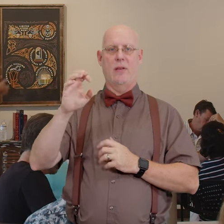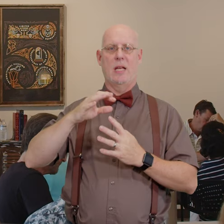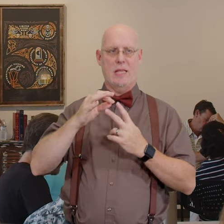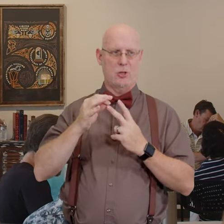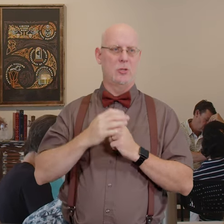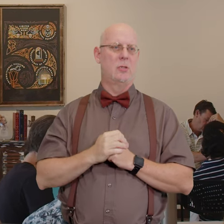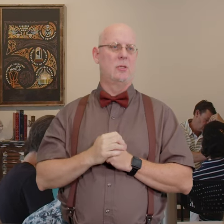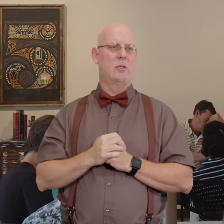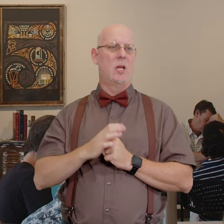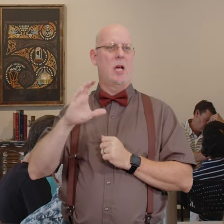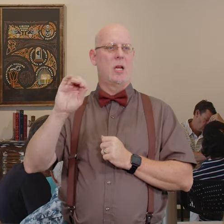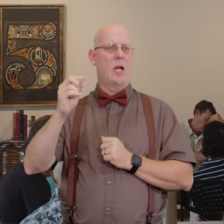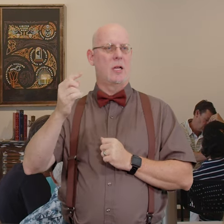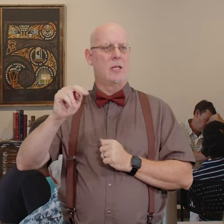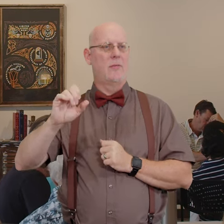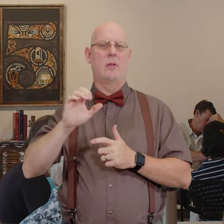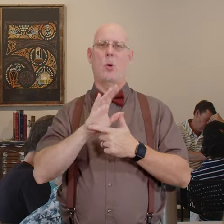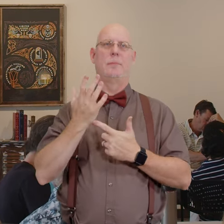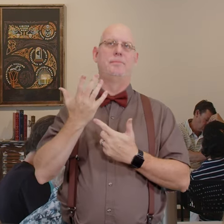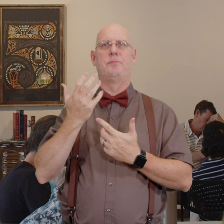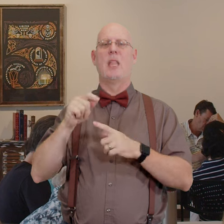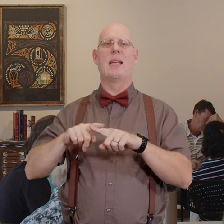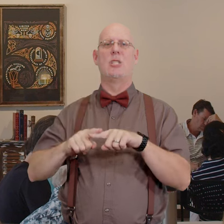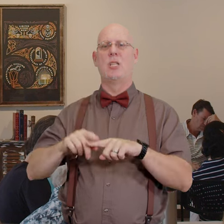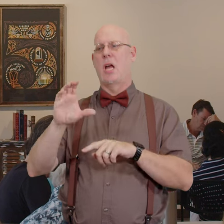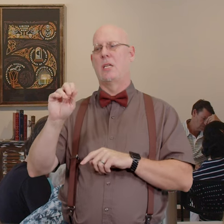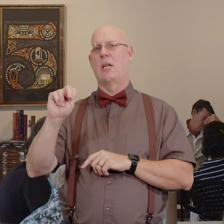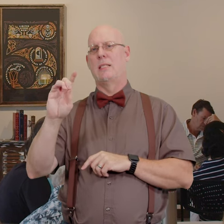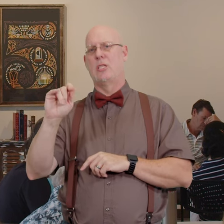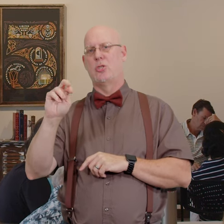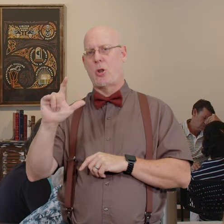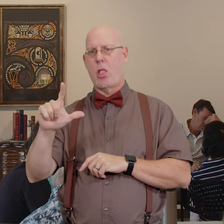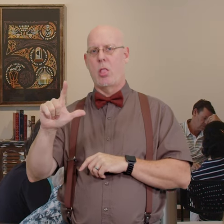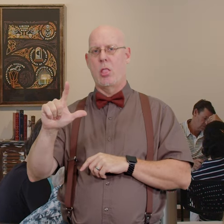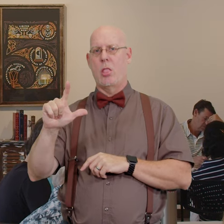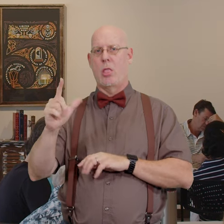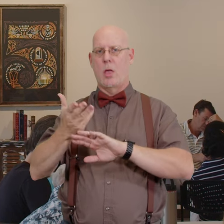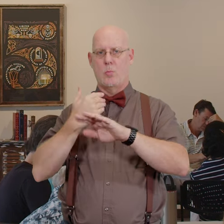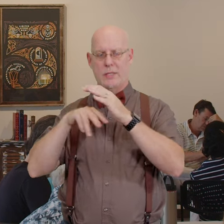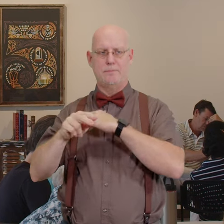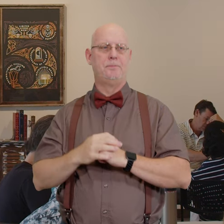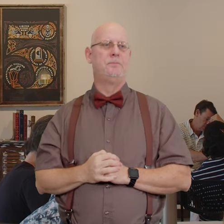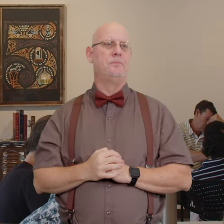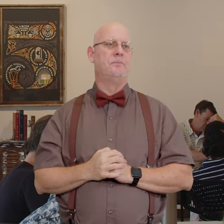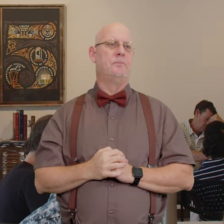or cognitive predestination, or you could call it conditional predestination.